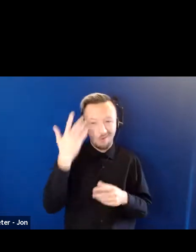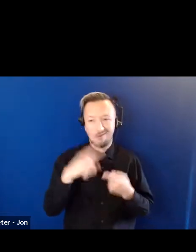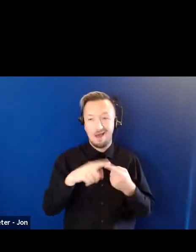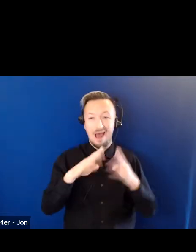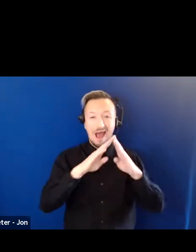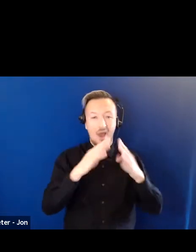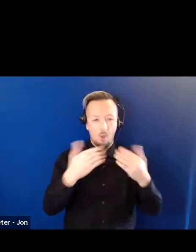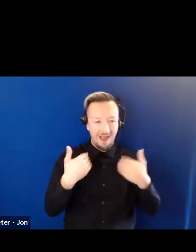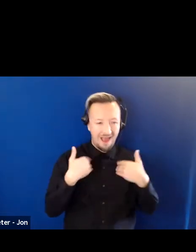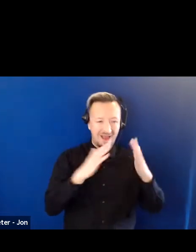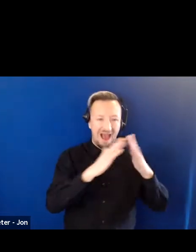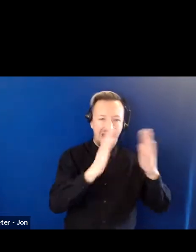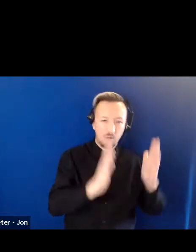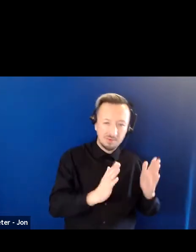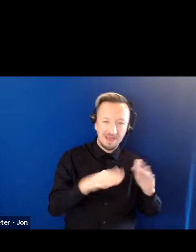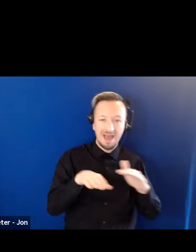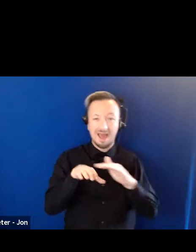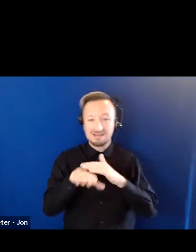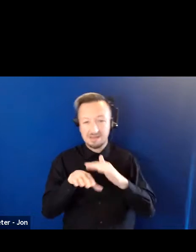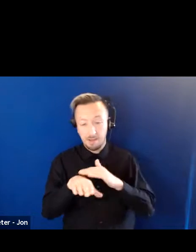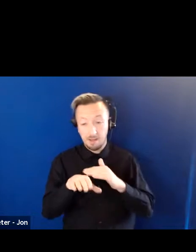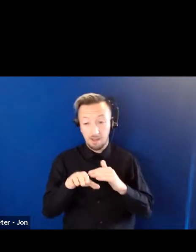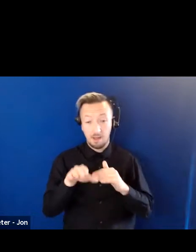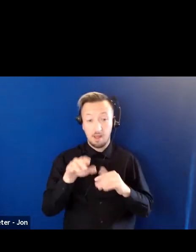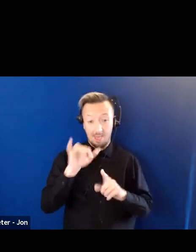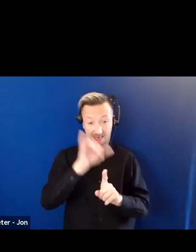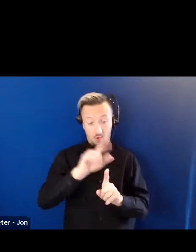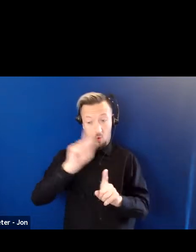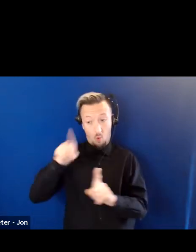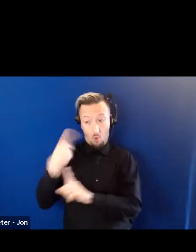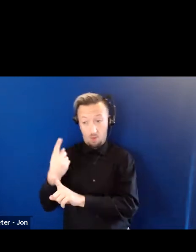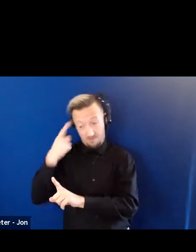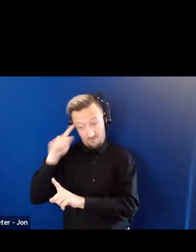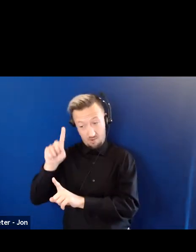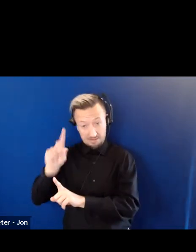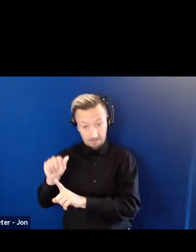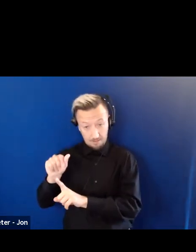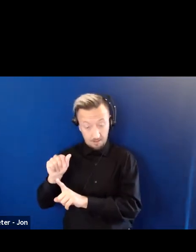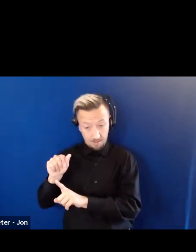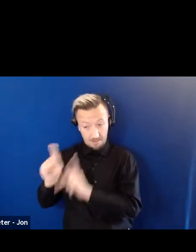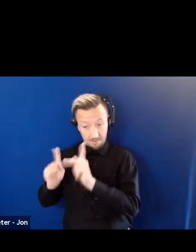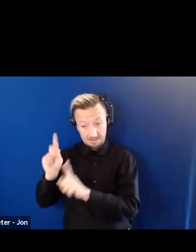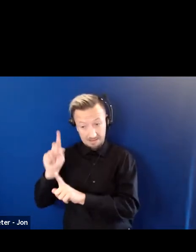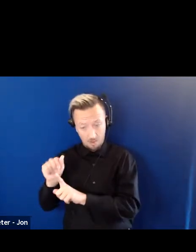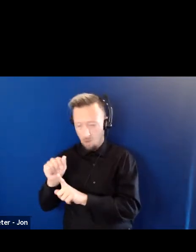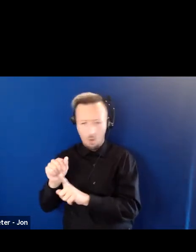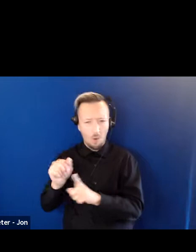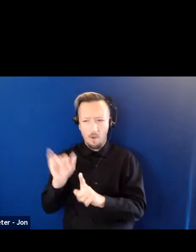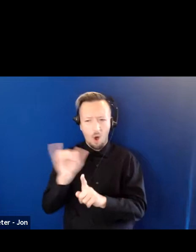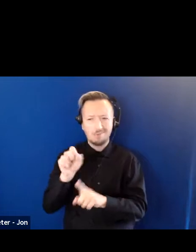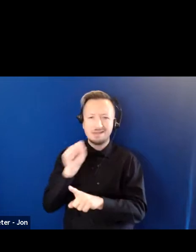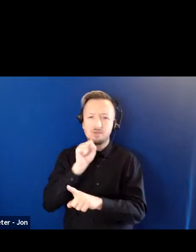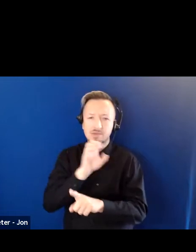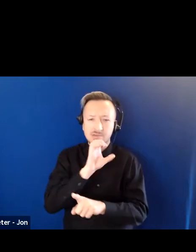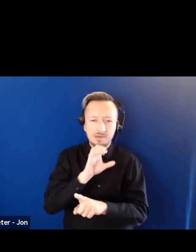accessibility, you know, not only is it for people with disabilities, but it can be for a senior, or if you